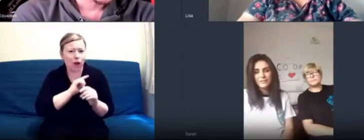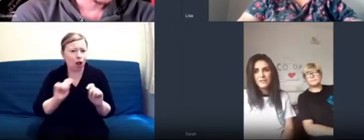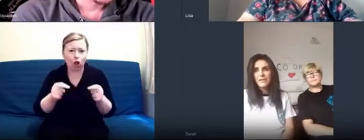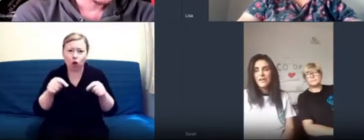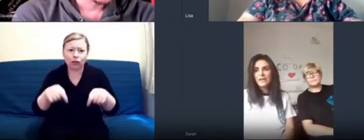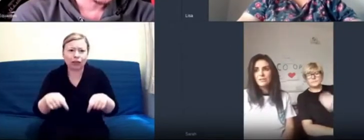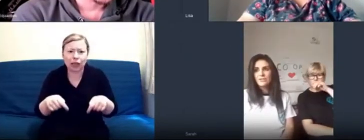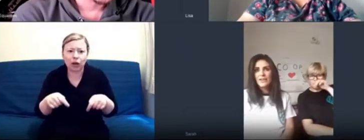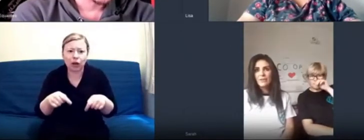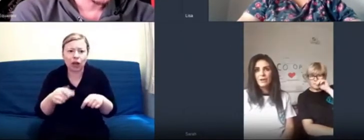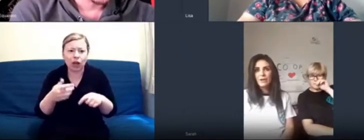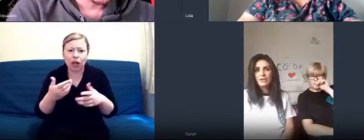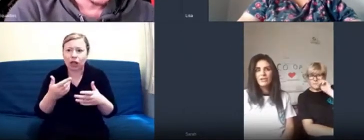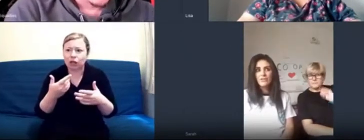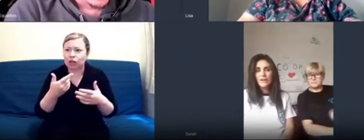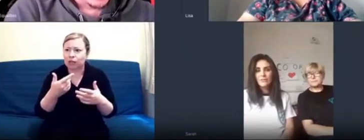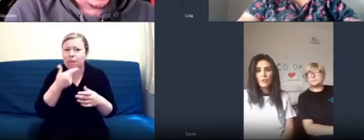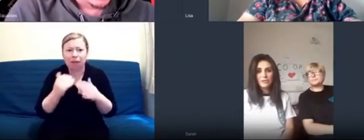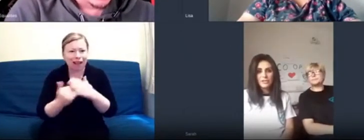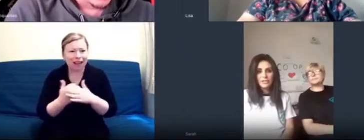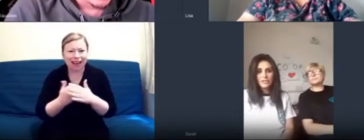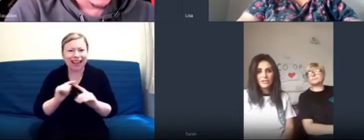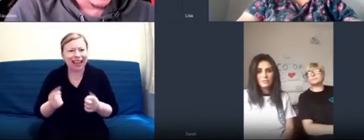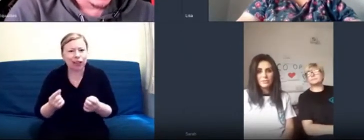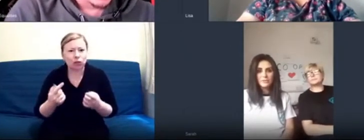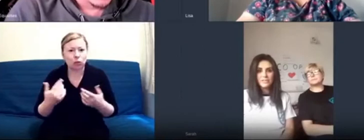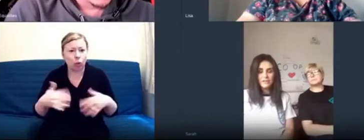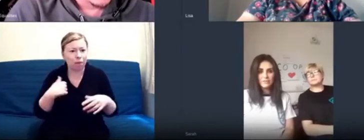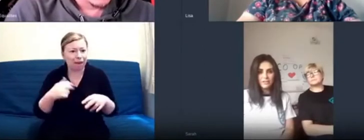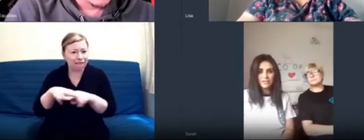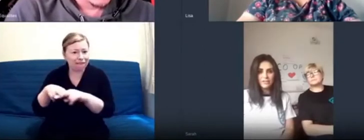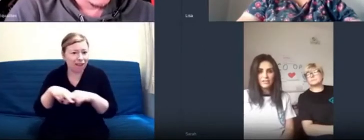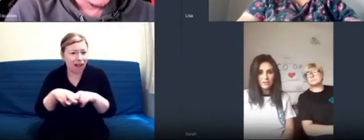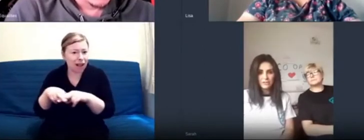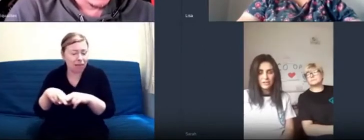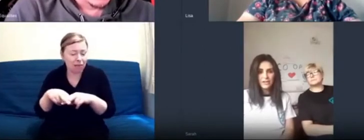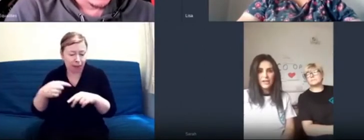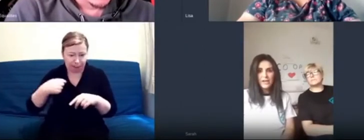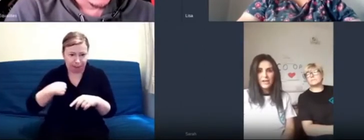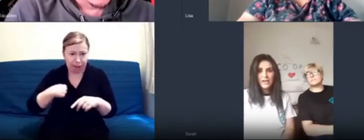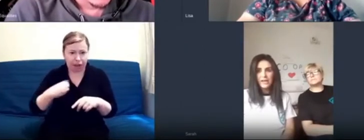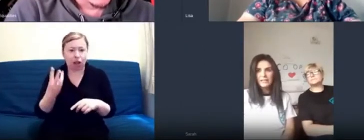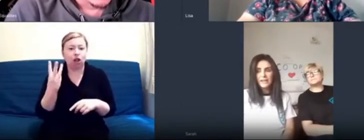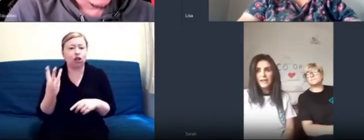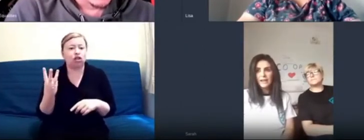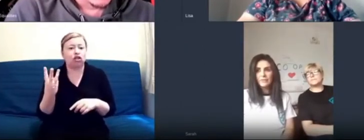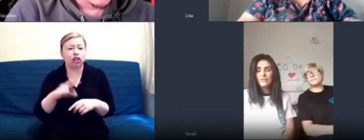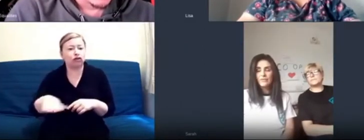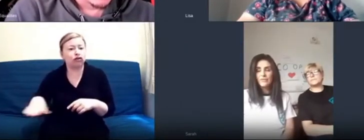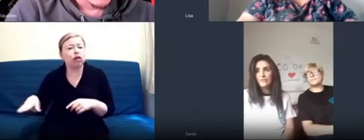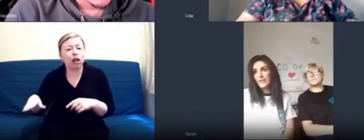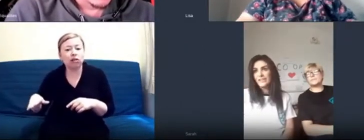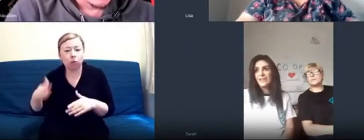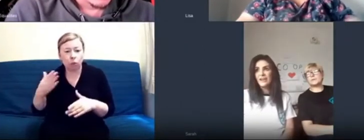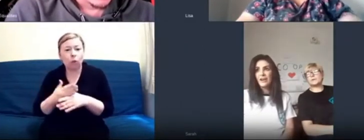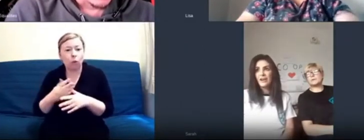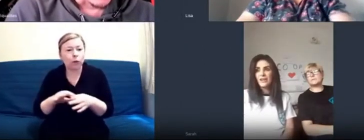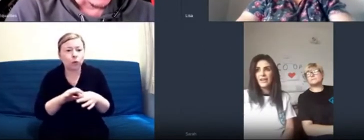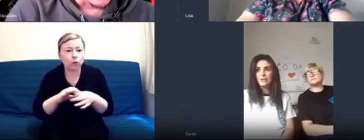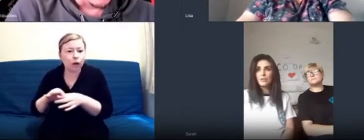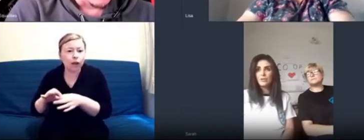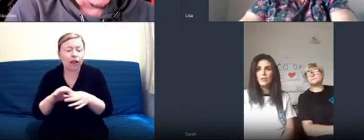where I lived. So it was very much a family operation between myself and my three children. And